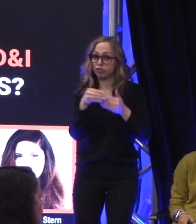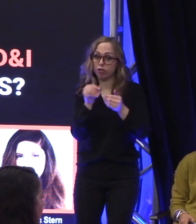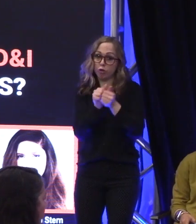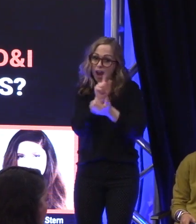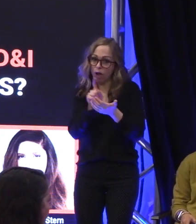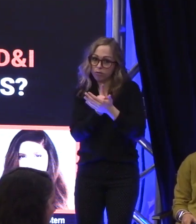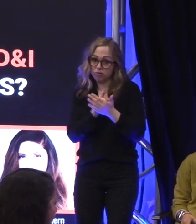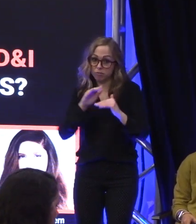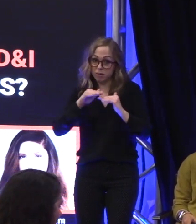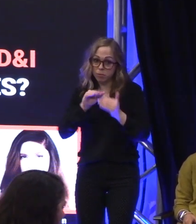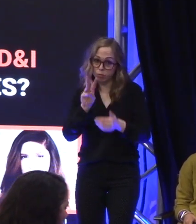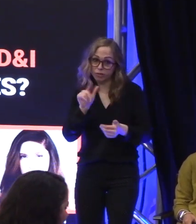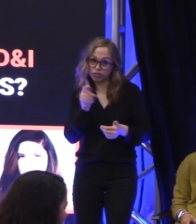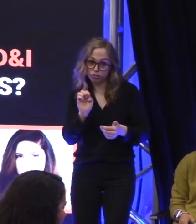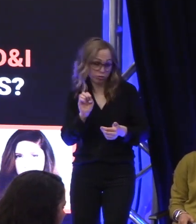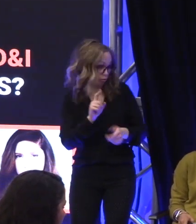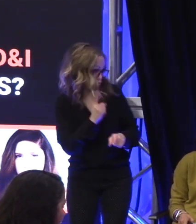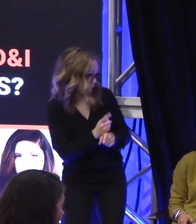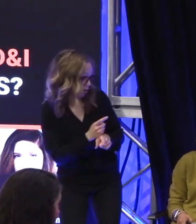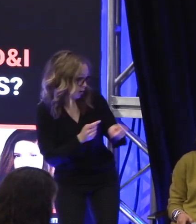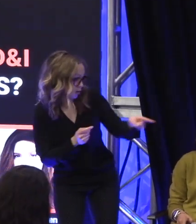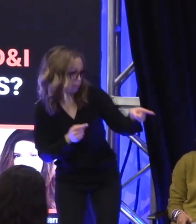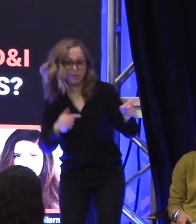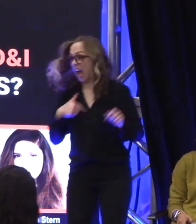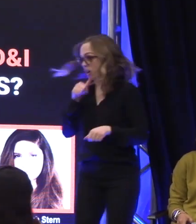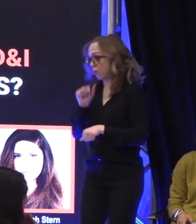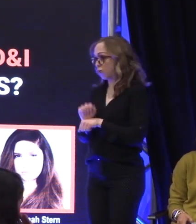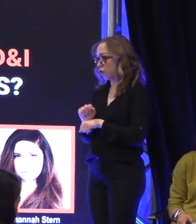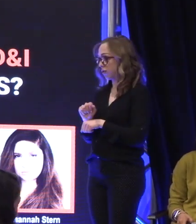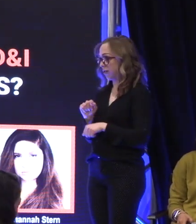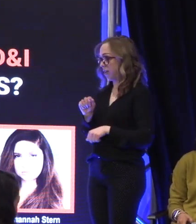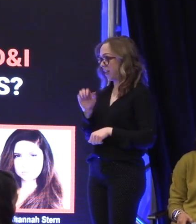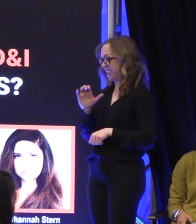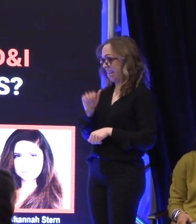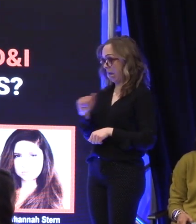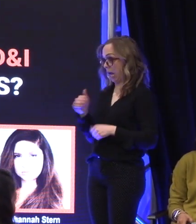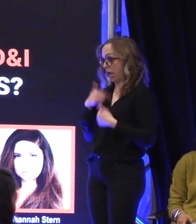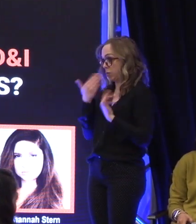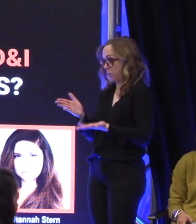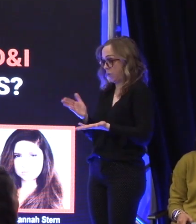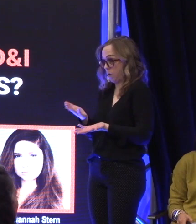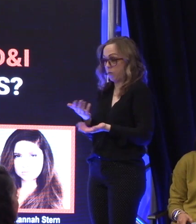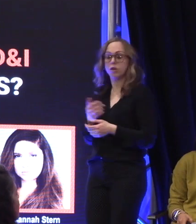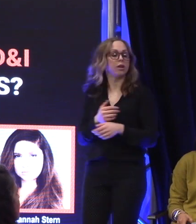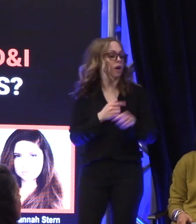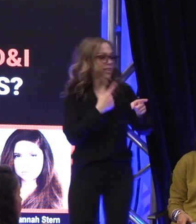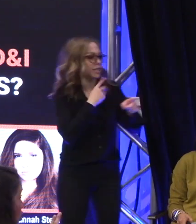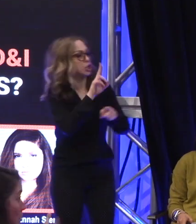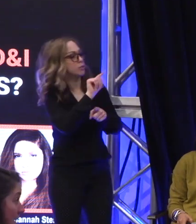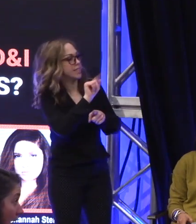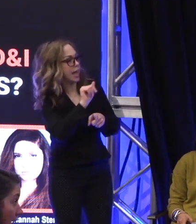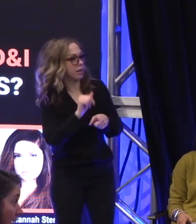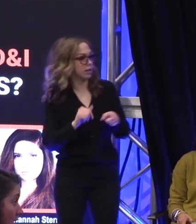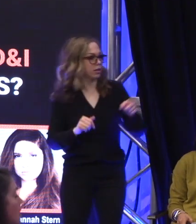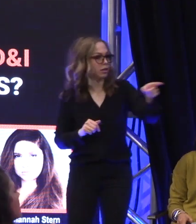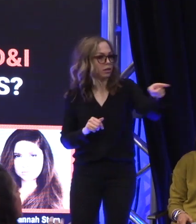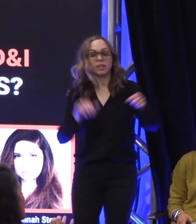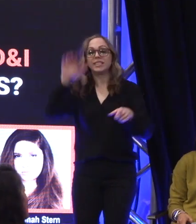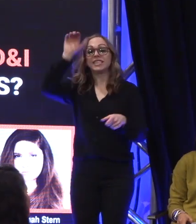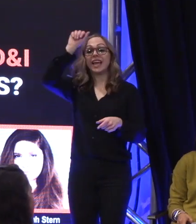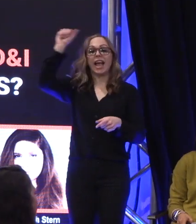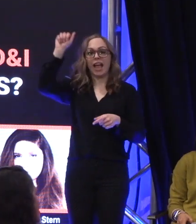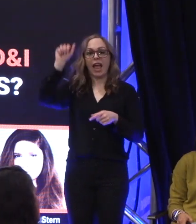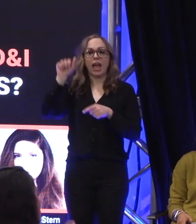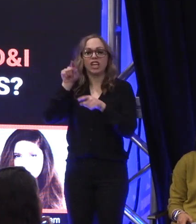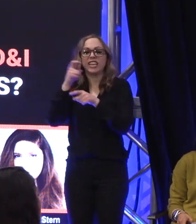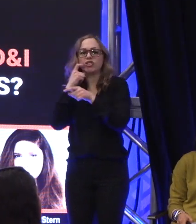could be wrong. I mean, if I'm wrong, you can tell me. I don't work at UTA. I mean, CAA, so I don't know. No, that UTA. Number. Oh, UTA. UTA. CAA actually just